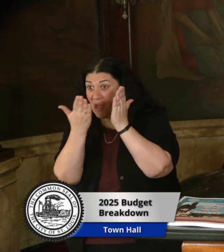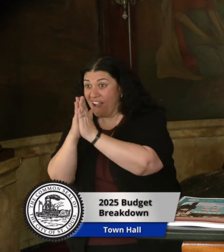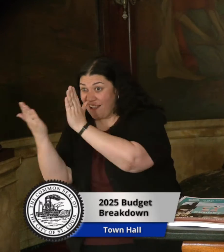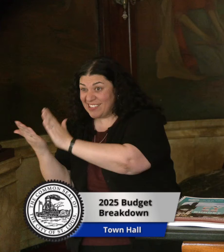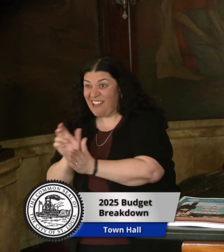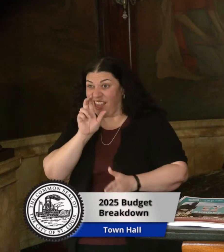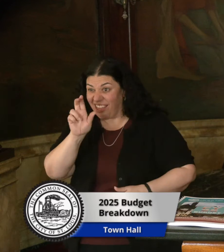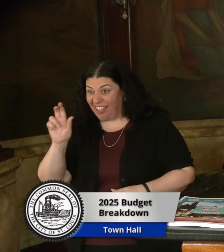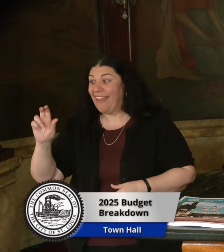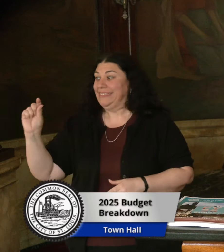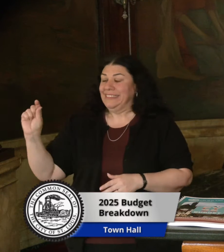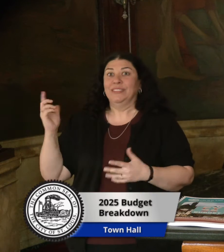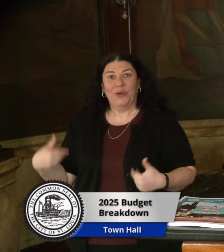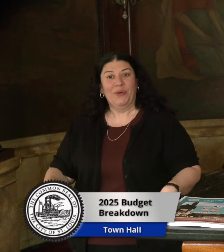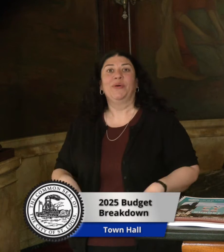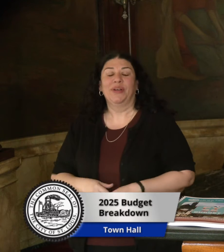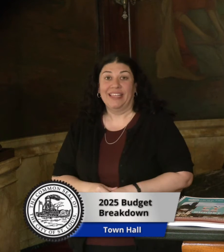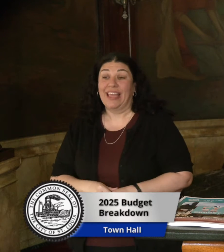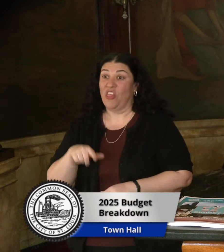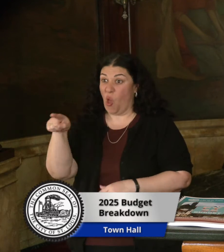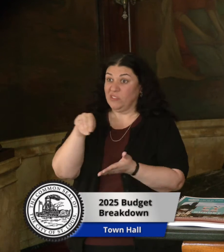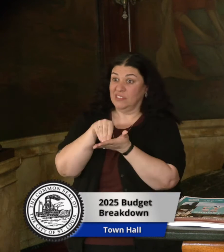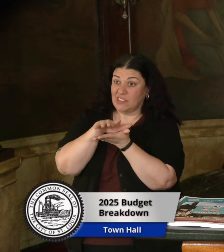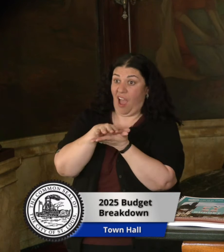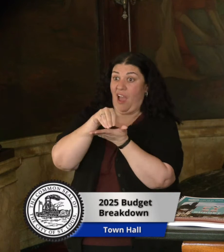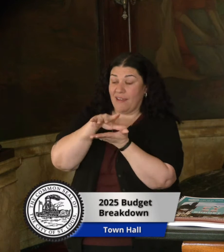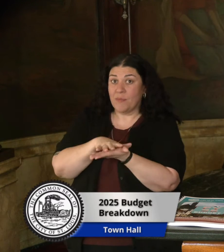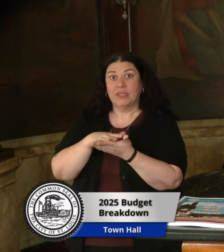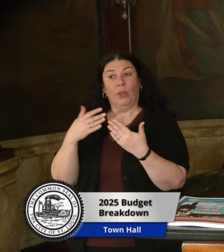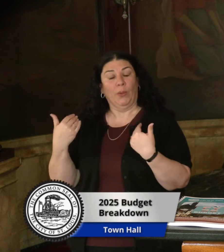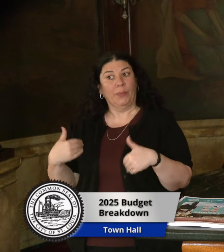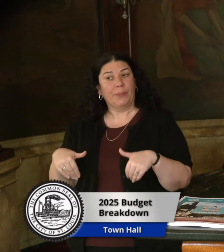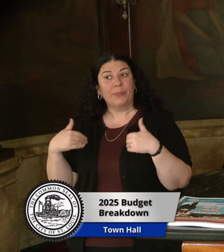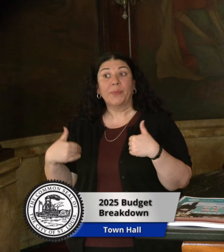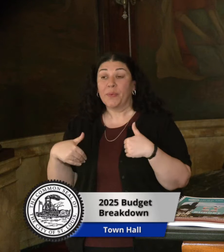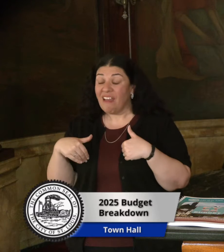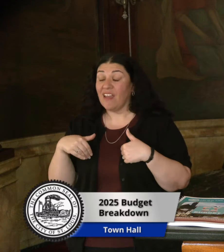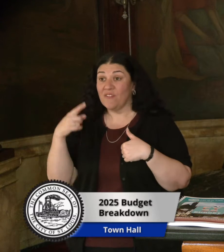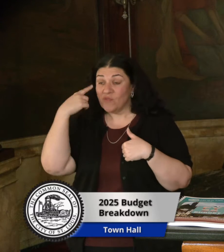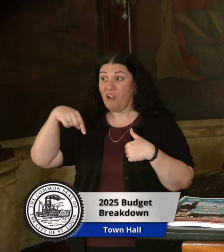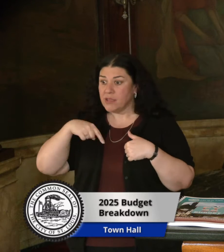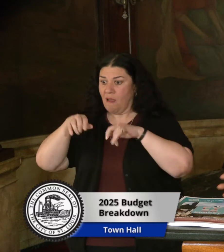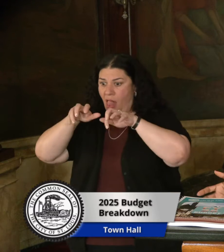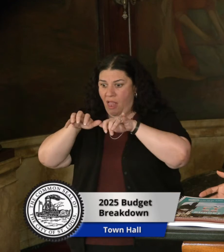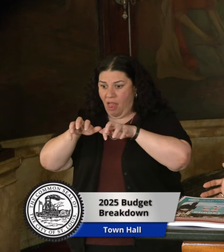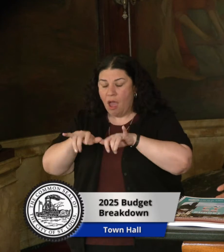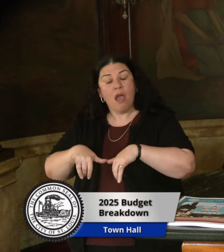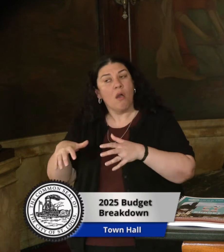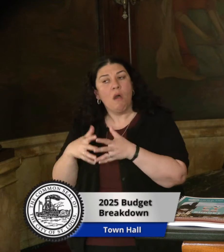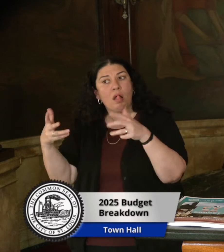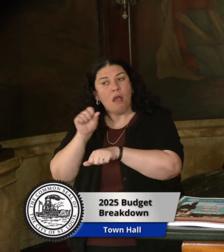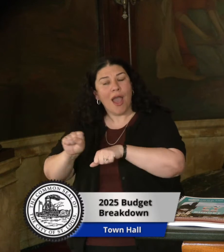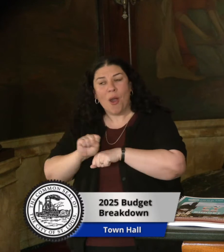3 budget books. They're massive documents, and creating it takes a massive undertaking. So I won't bore you with